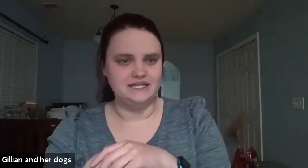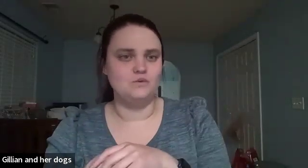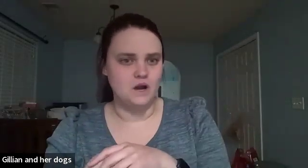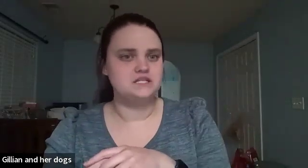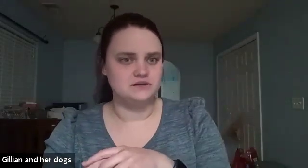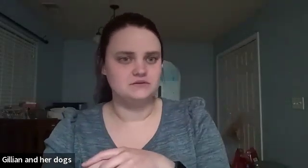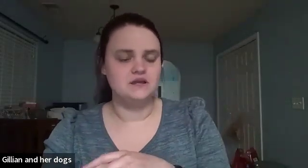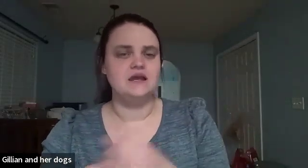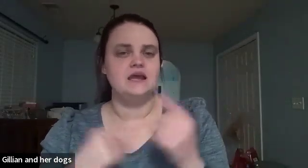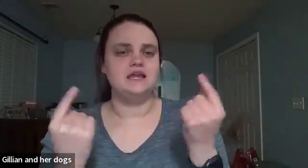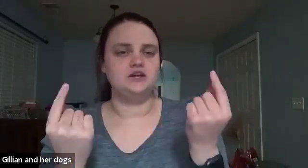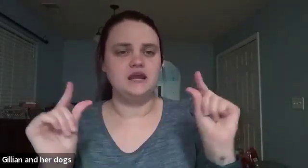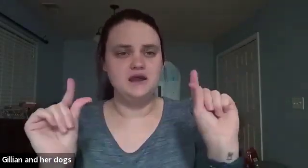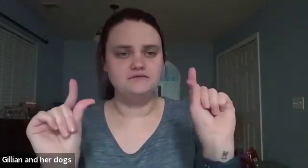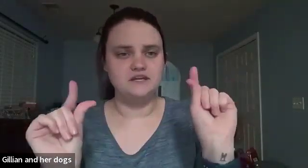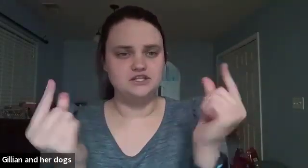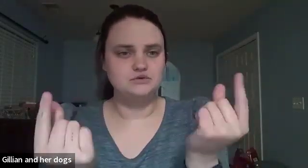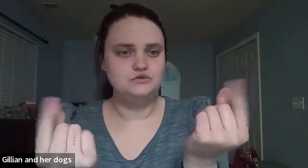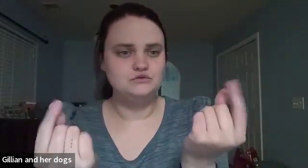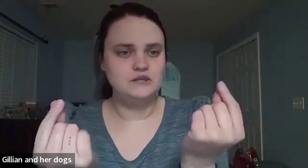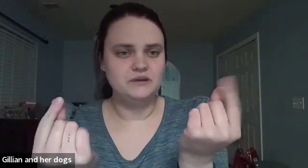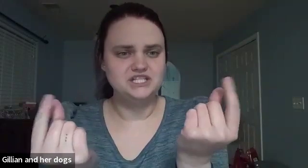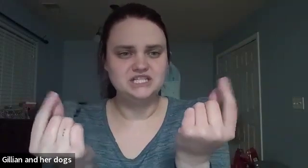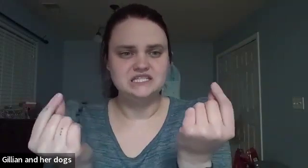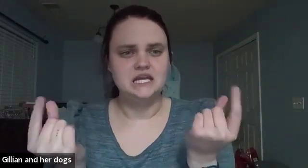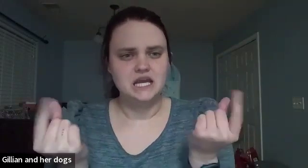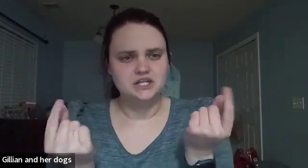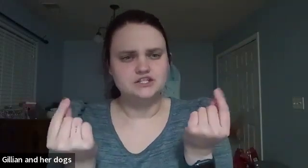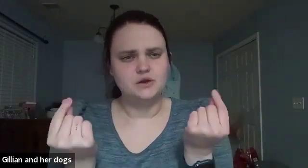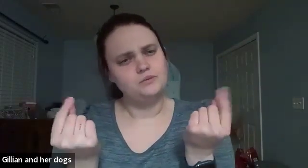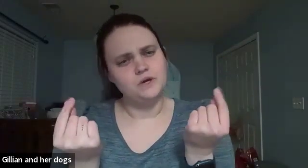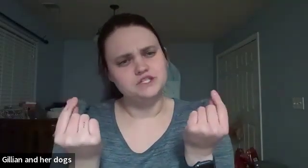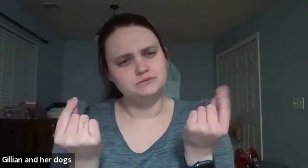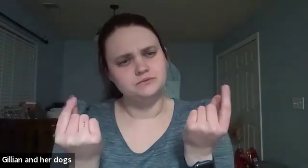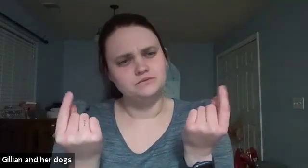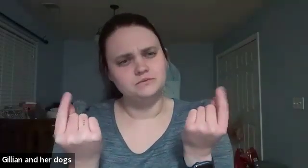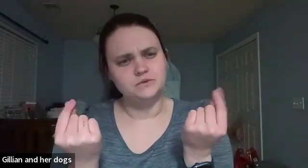it is what do. And you're going to have like 2 little pinches and you just go, what do.